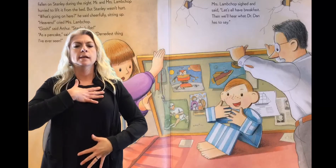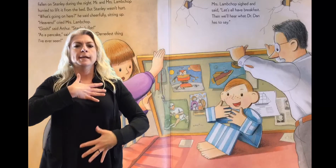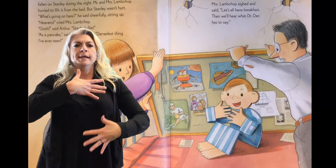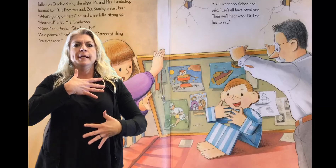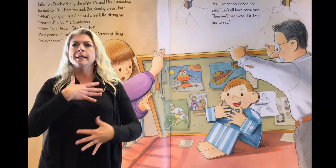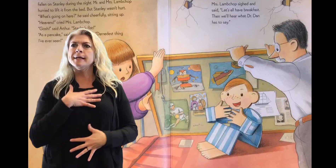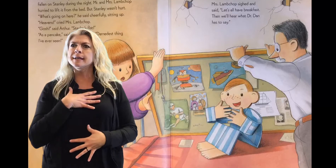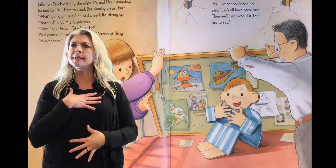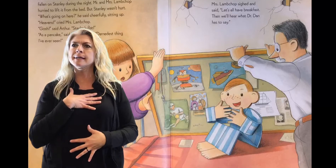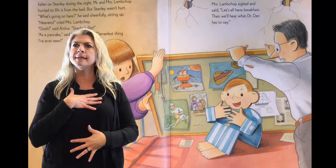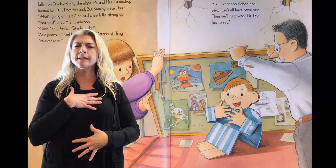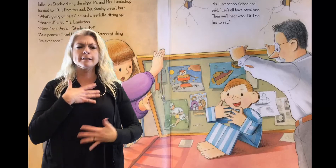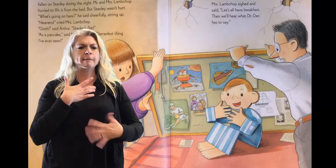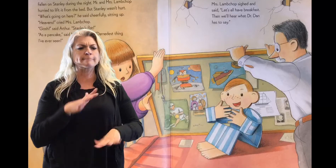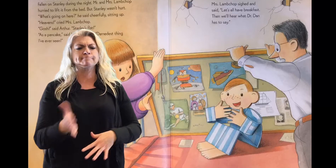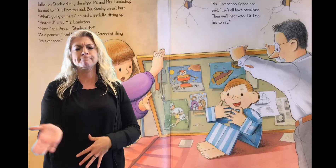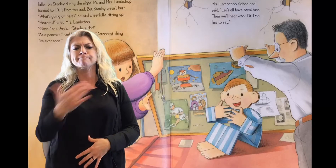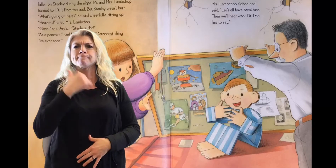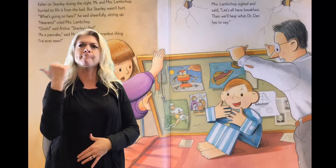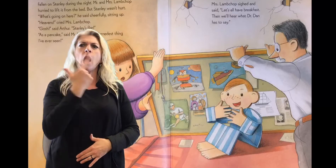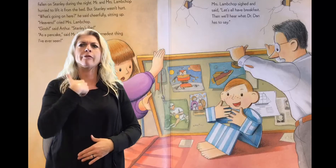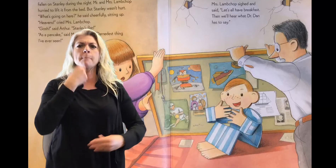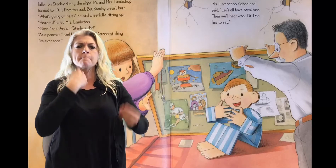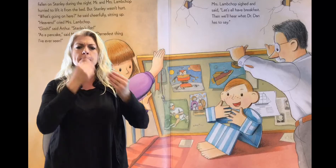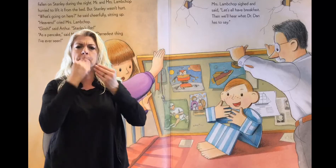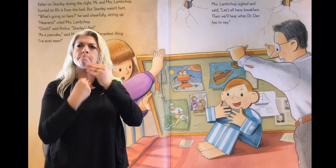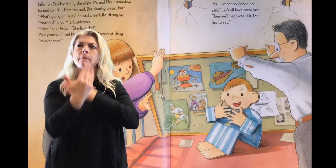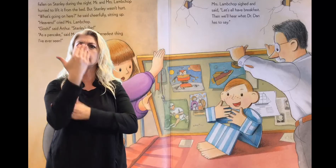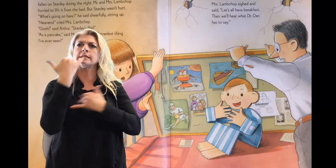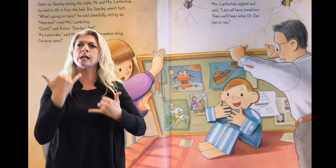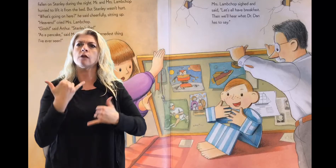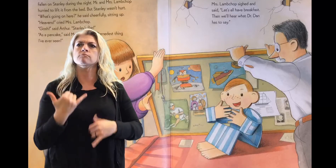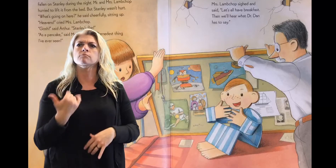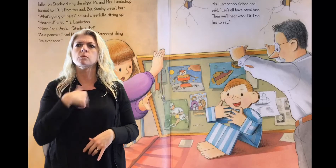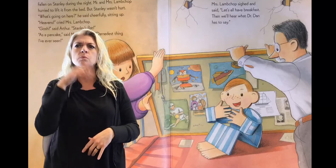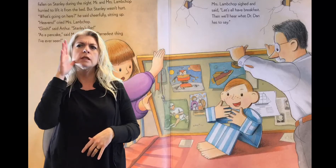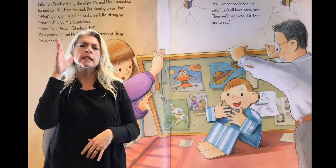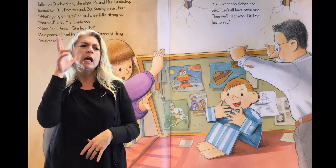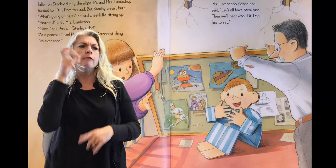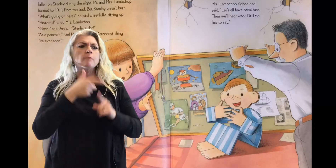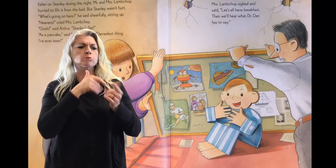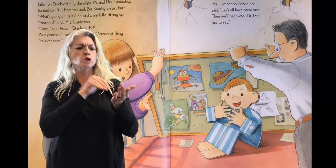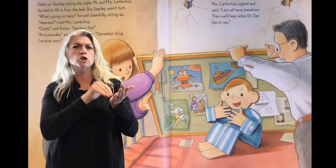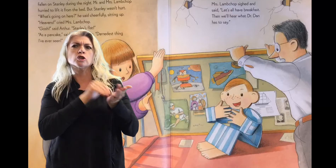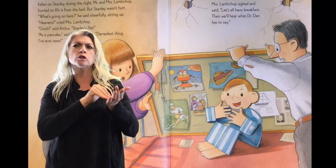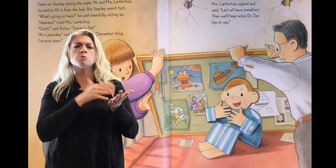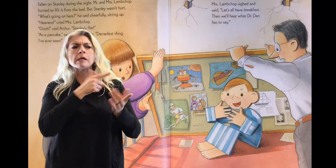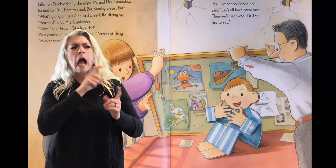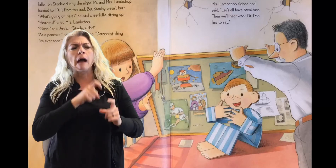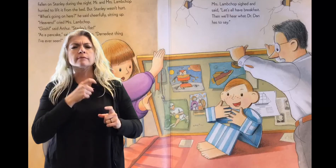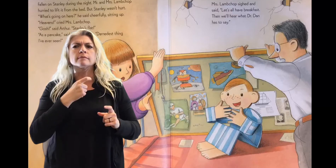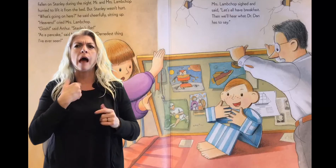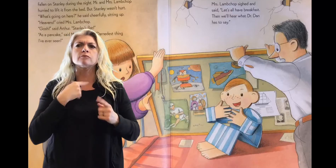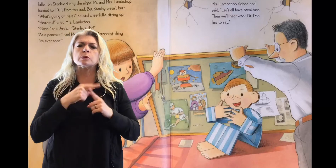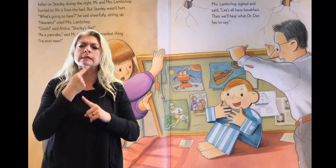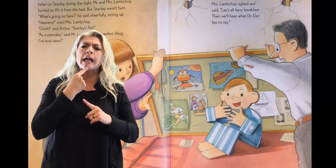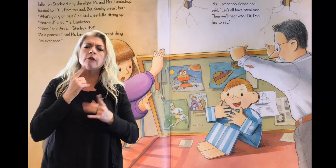Mrs. Lambchop sighed and said, "Let's all have breakfast. Then we'll hear what Dr. Dan has to say."